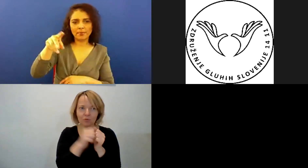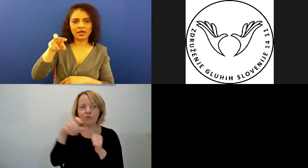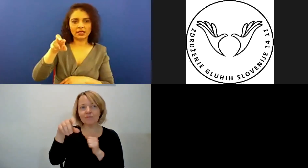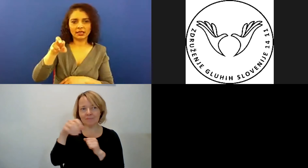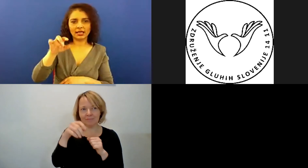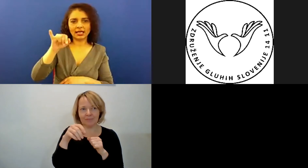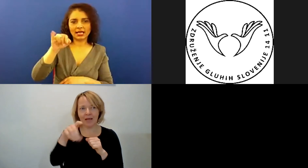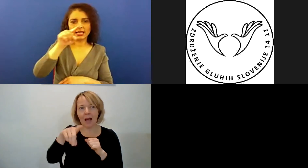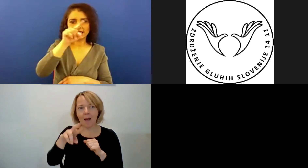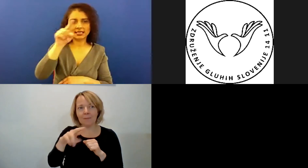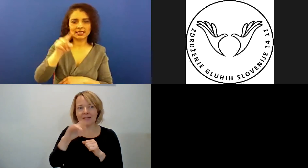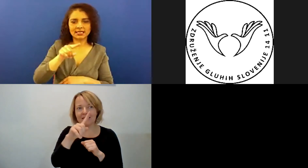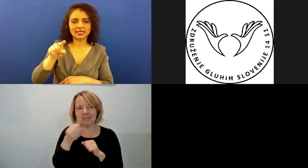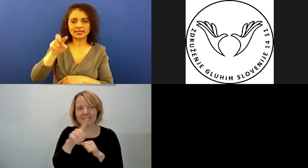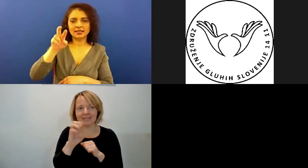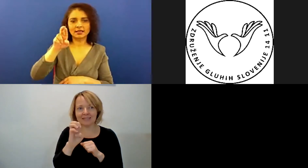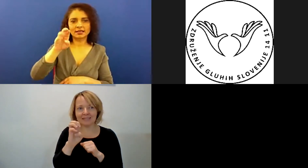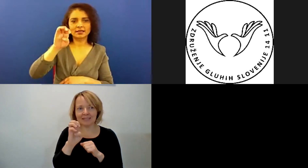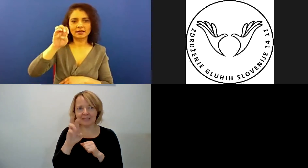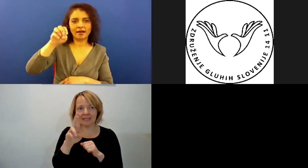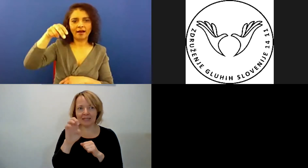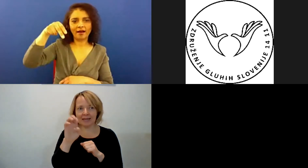In Prizren. I will spell it